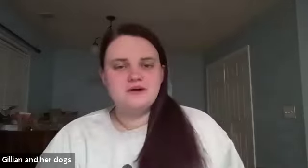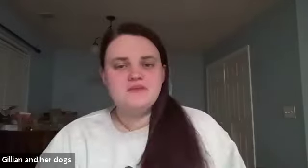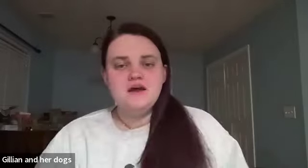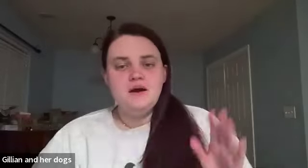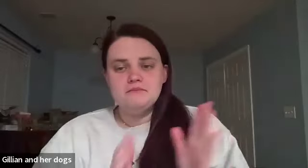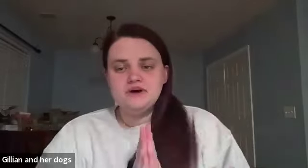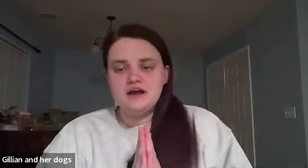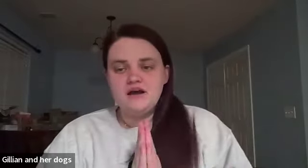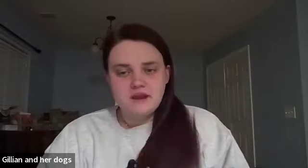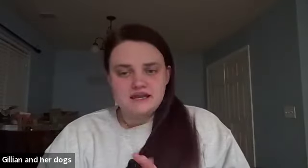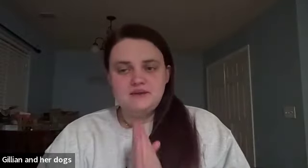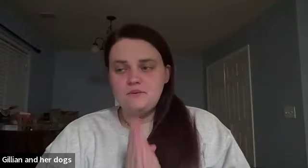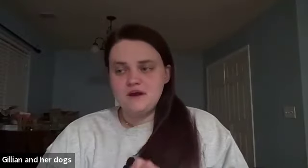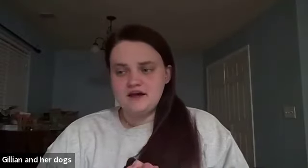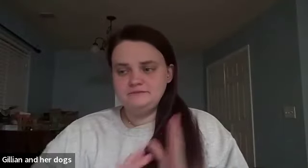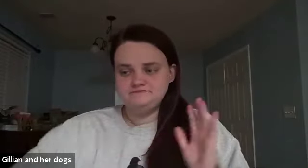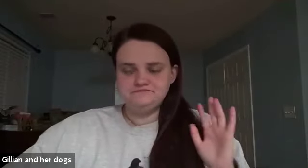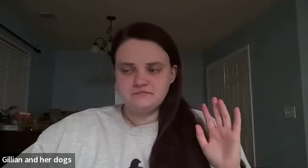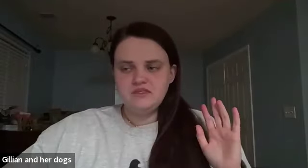yeah. but alrighty. Well,